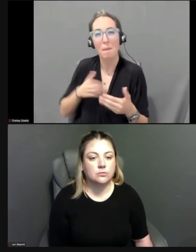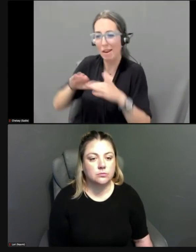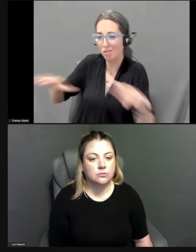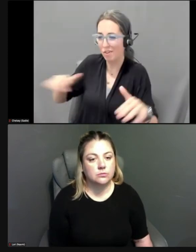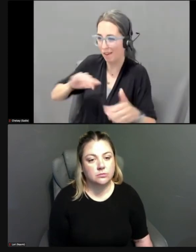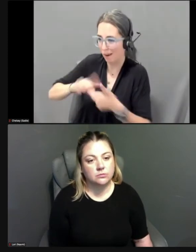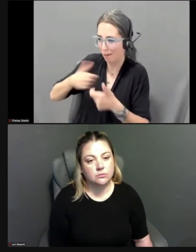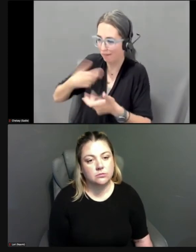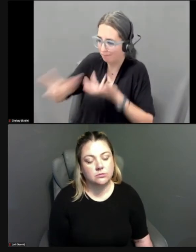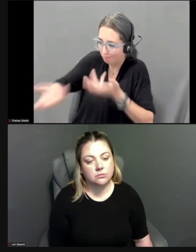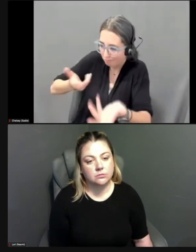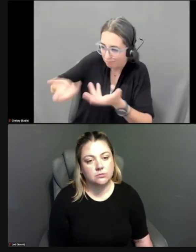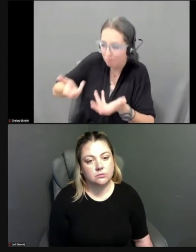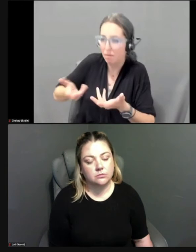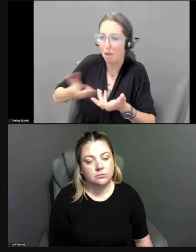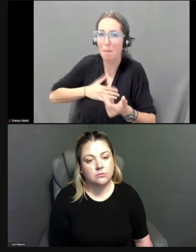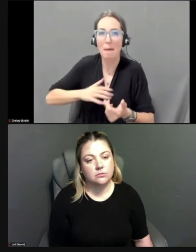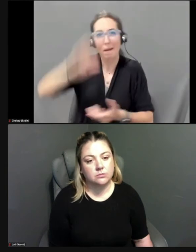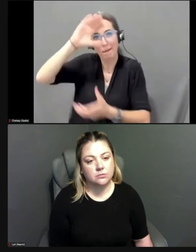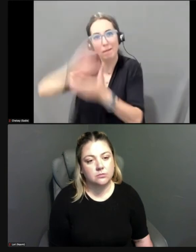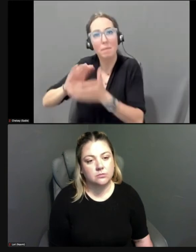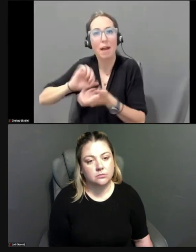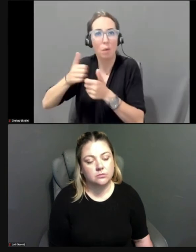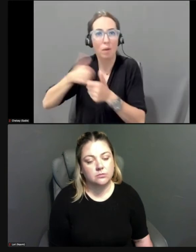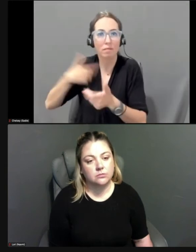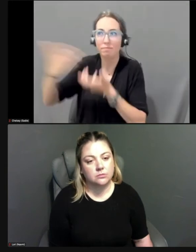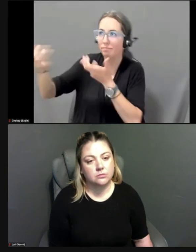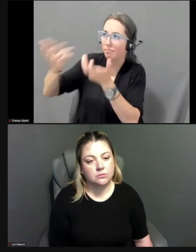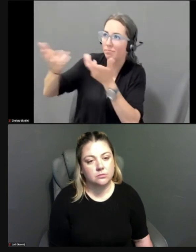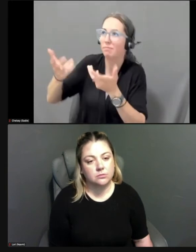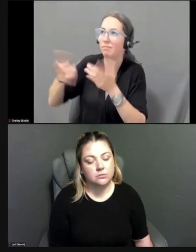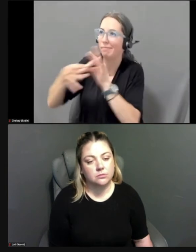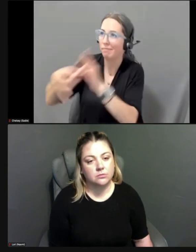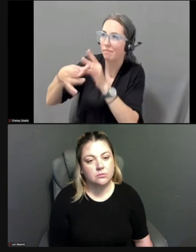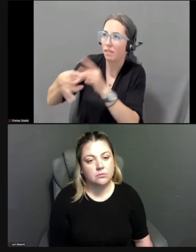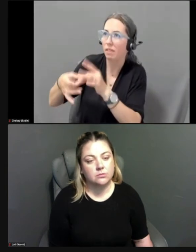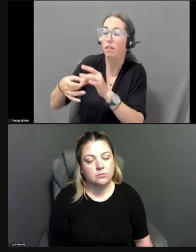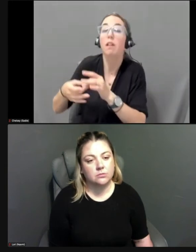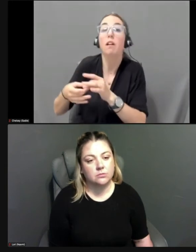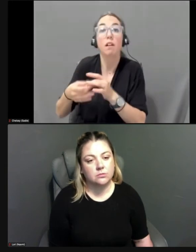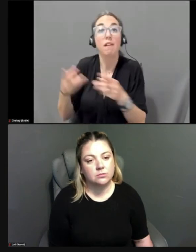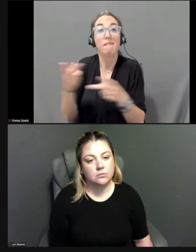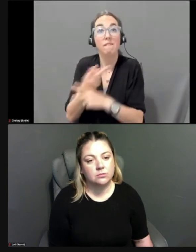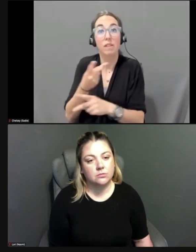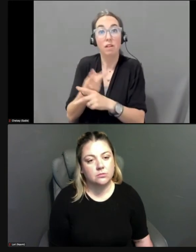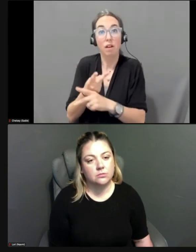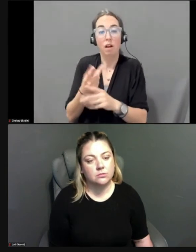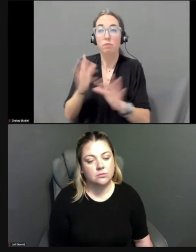husband or the other people around me, and learning how to establish boundaries